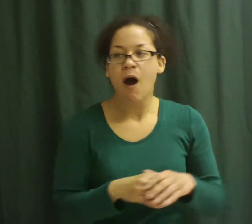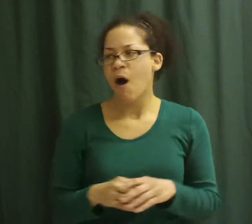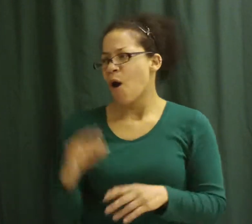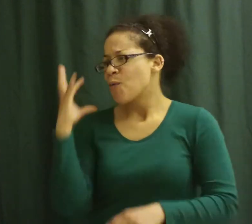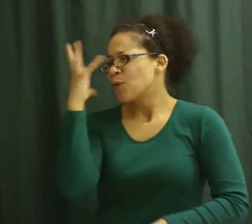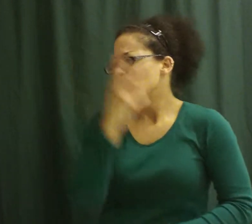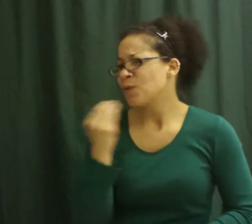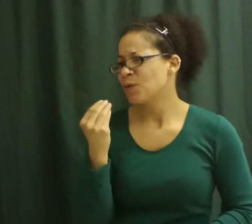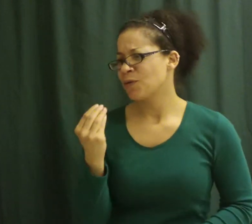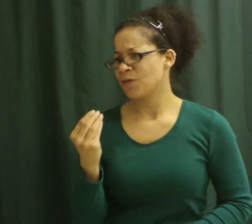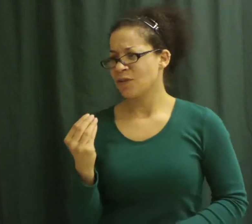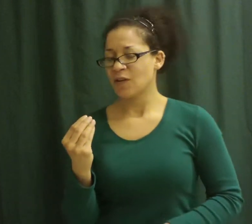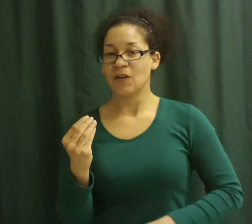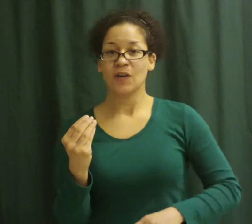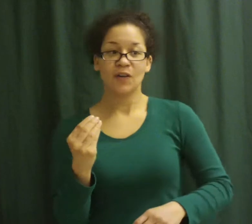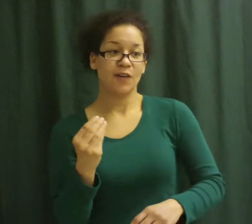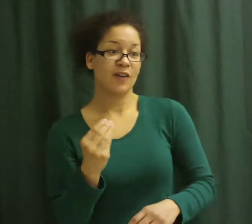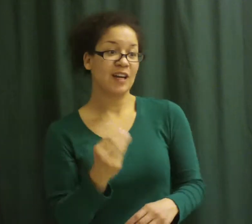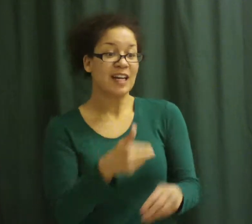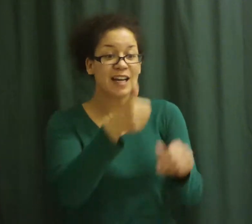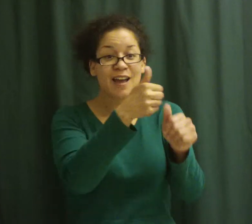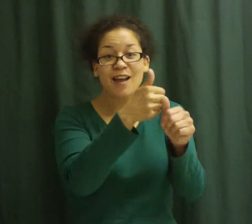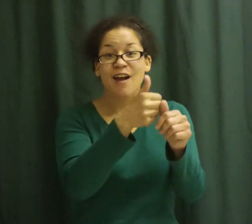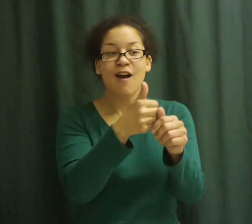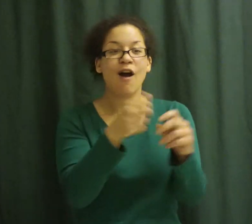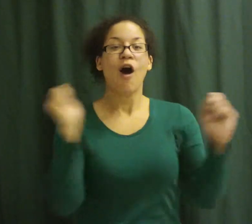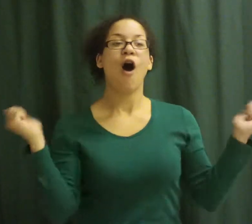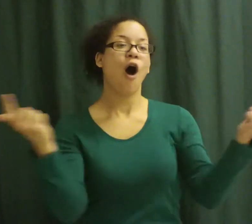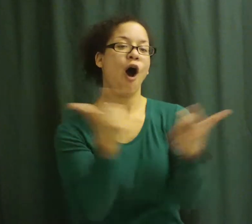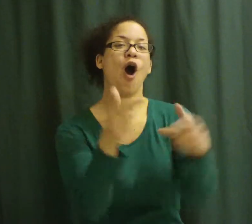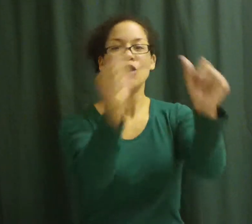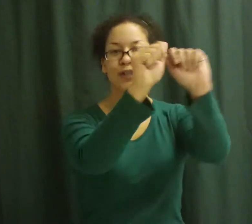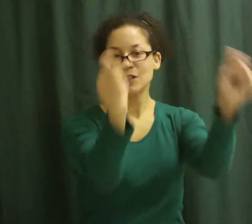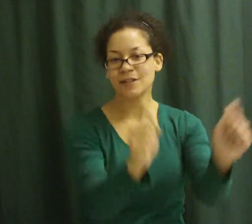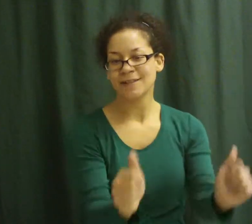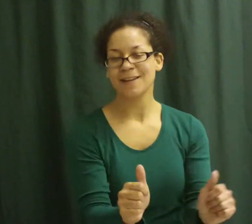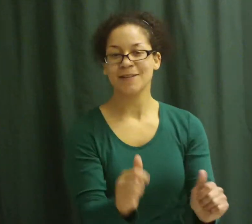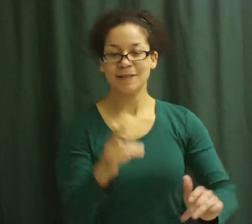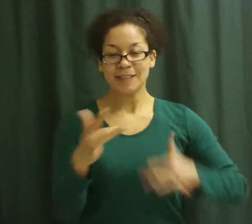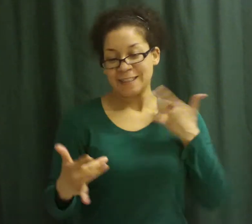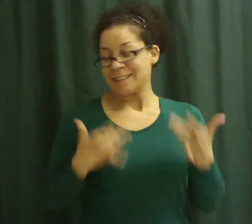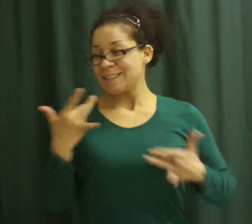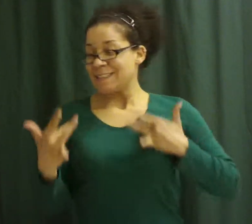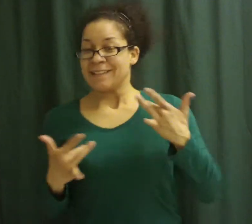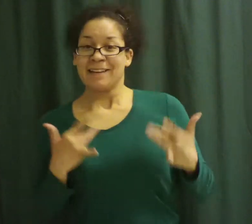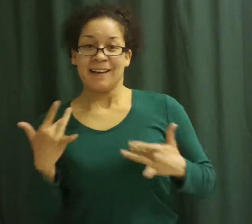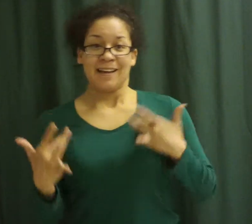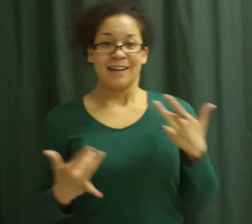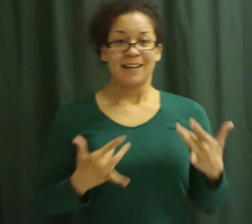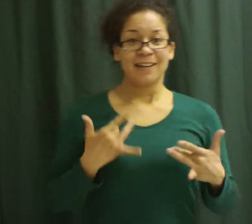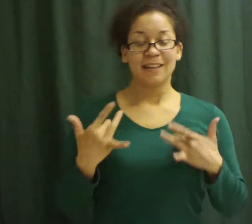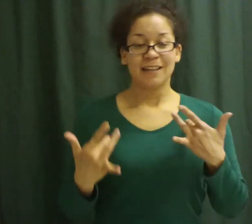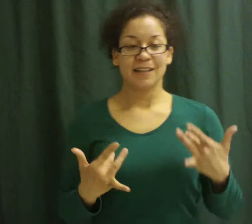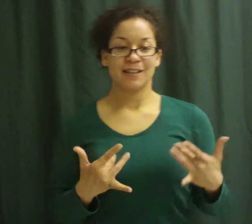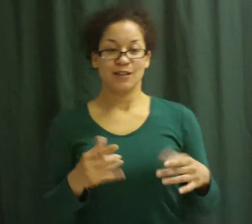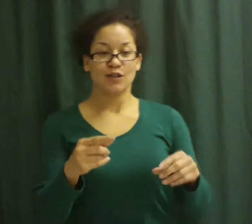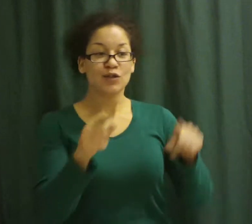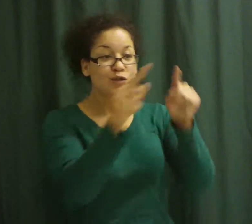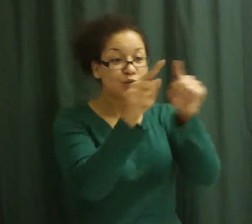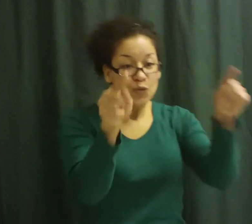They all wanted to make something. The squares and circles made a train.